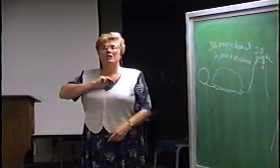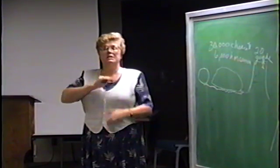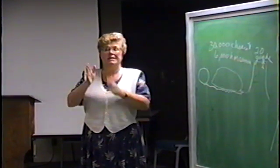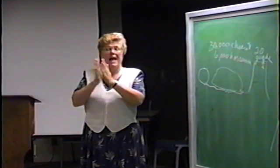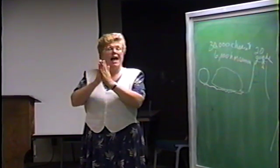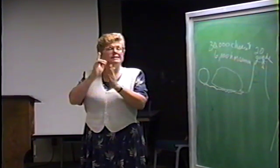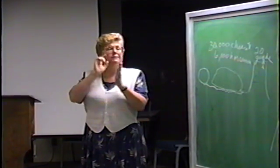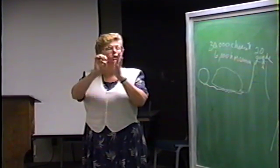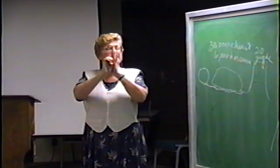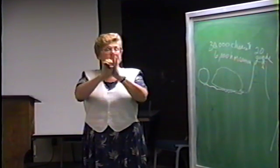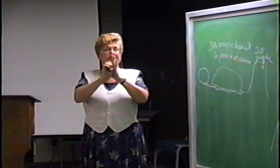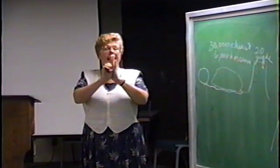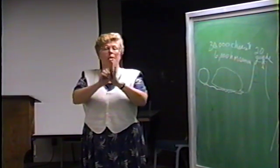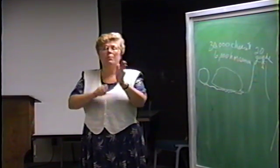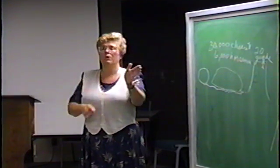Marty Dassey for a sample.